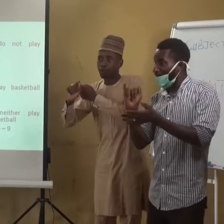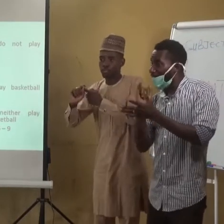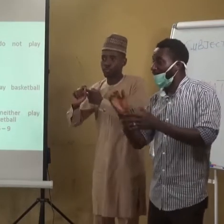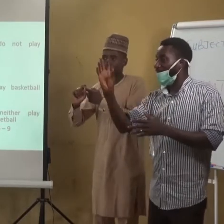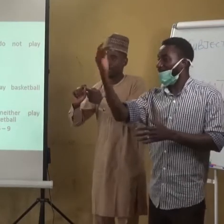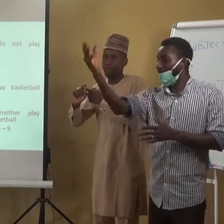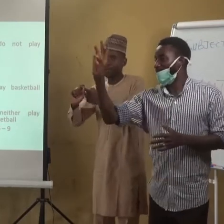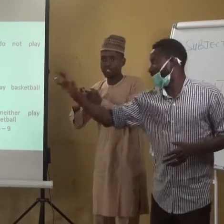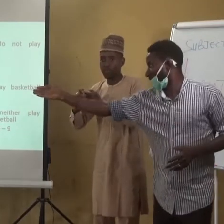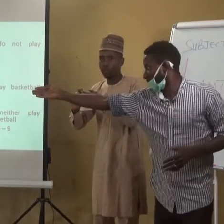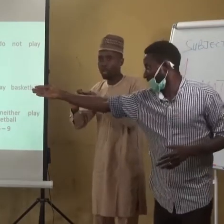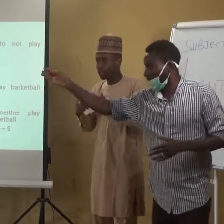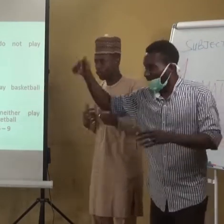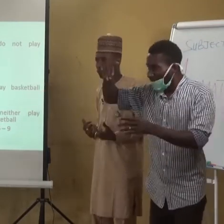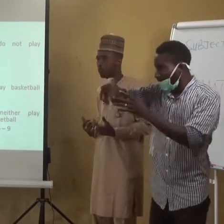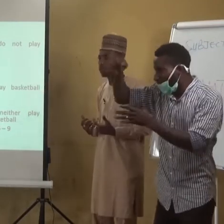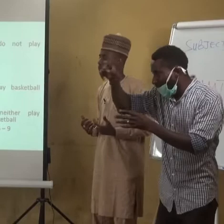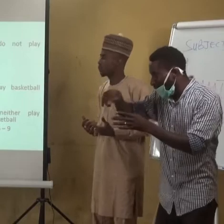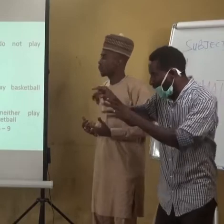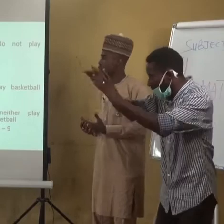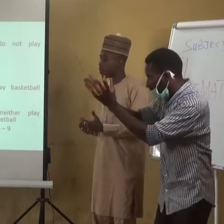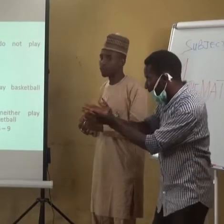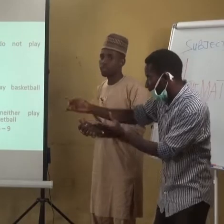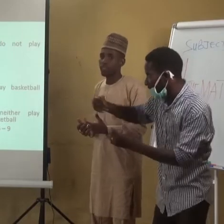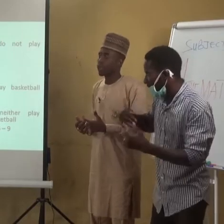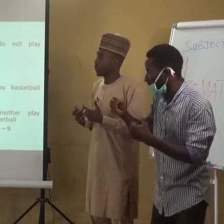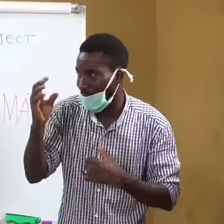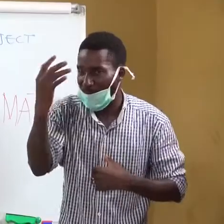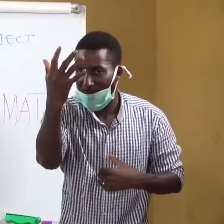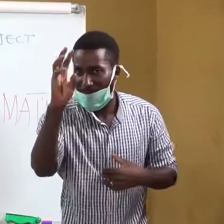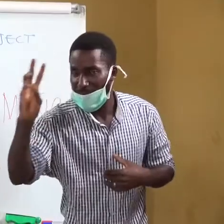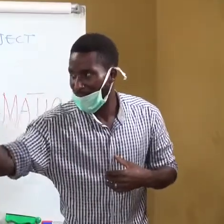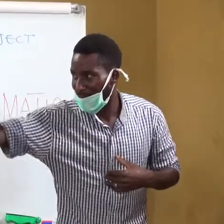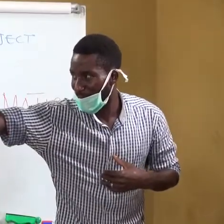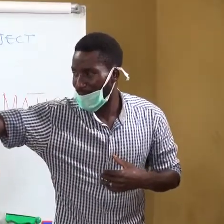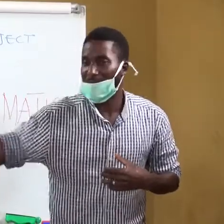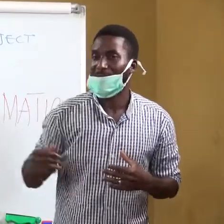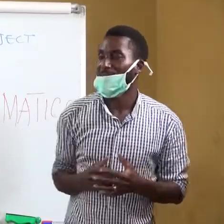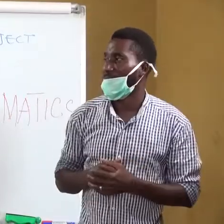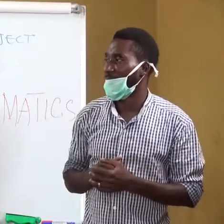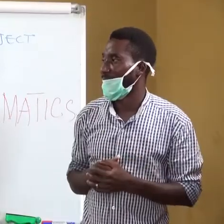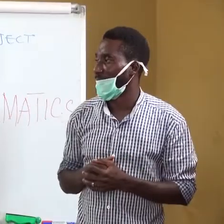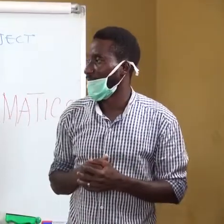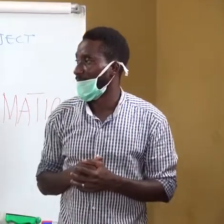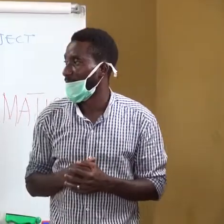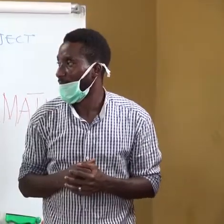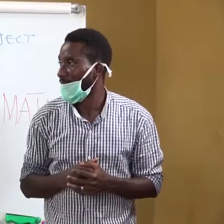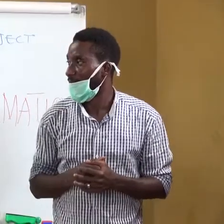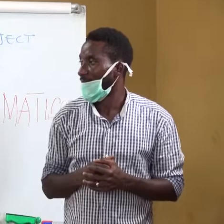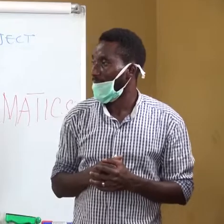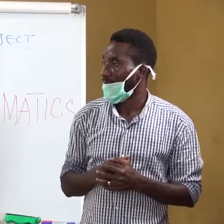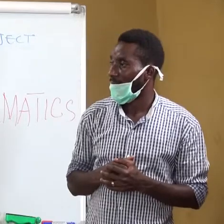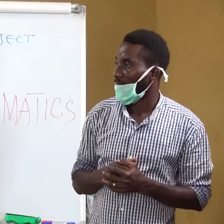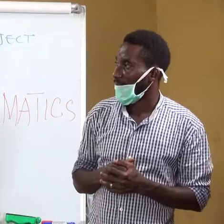play both basketball and football from the number. That is, 81 is the number